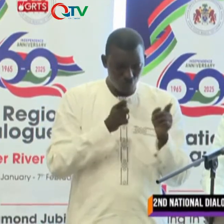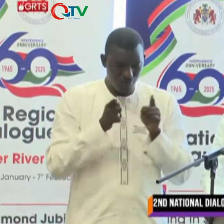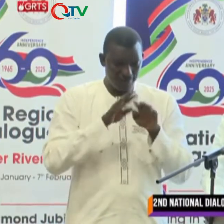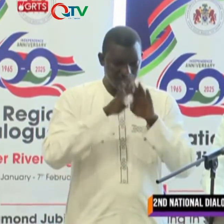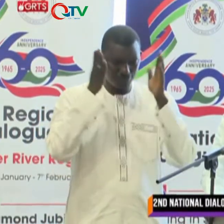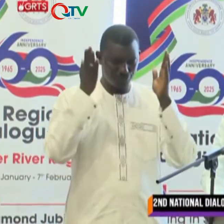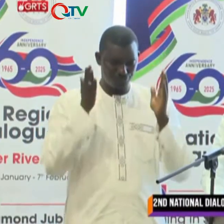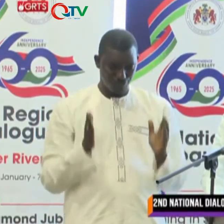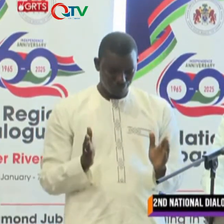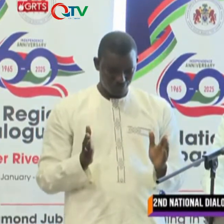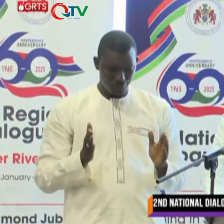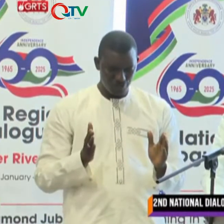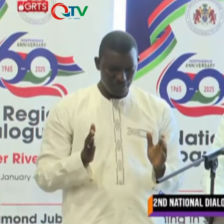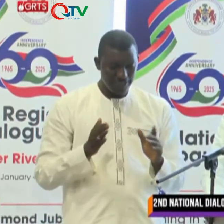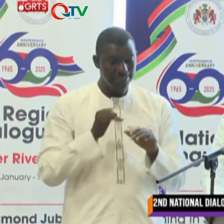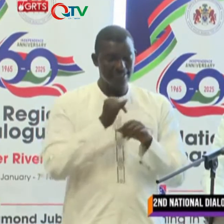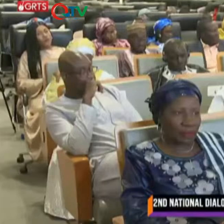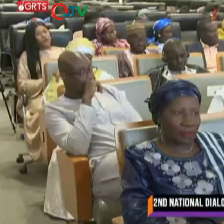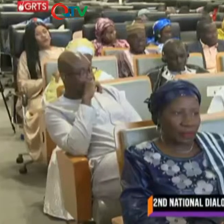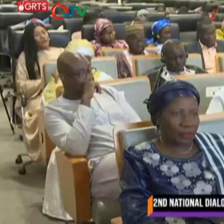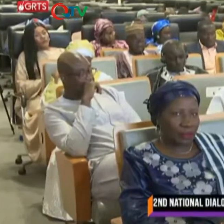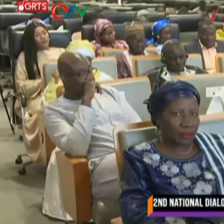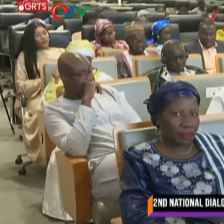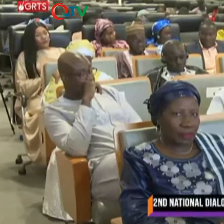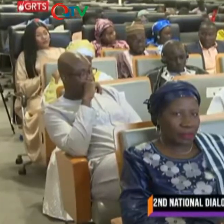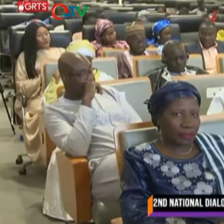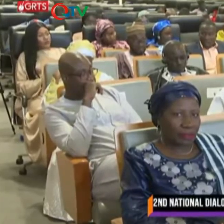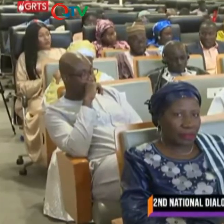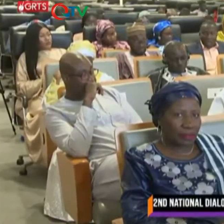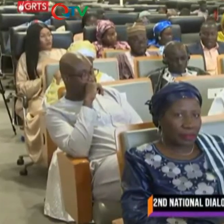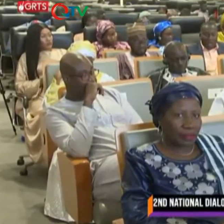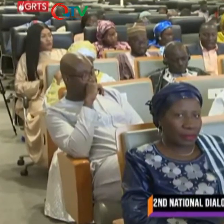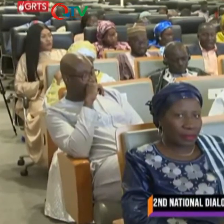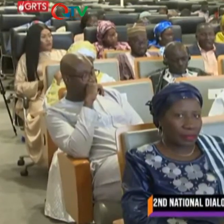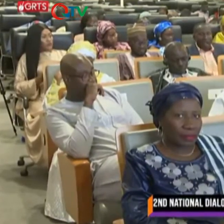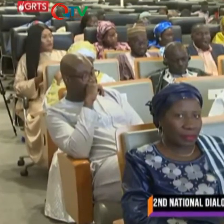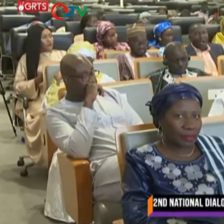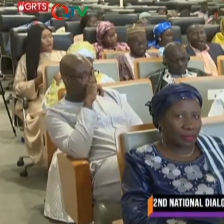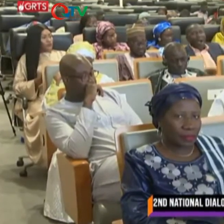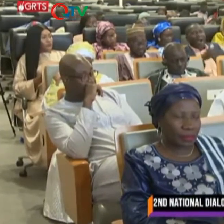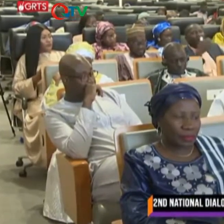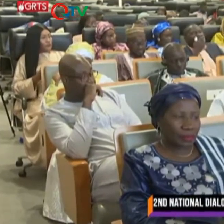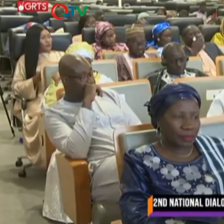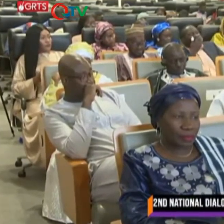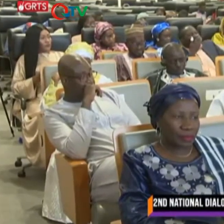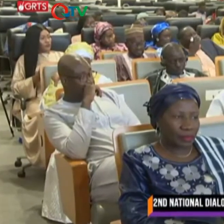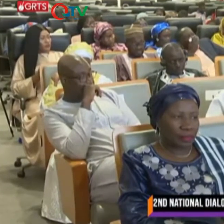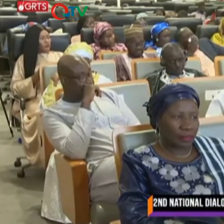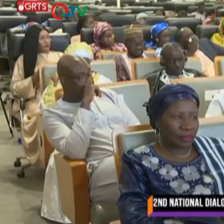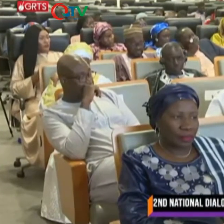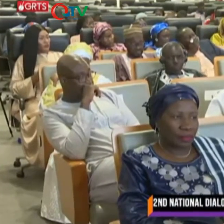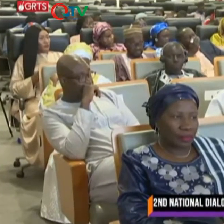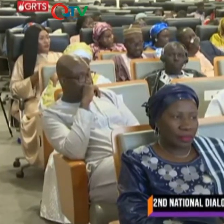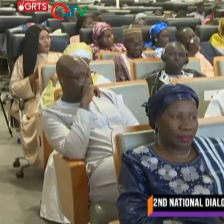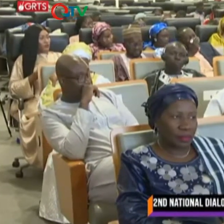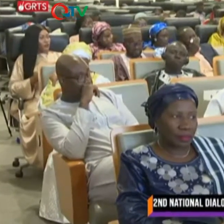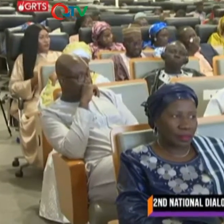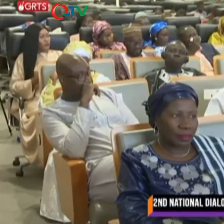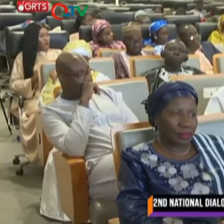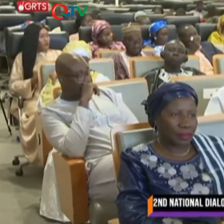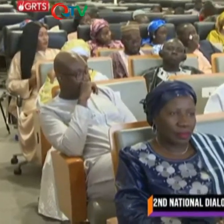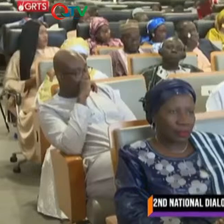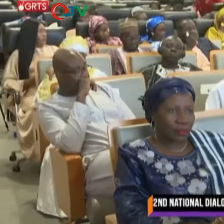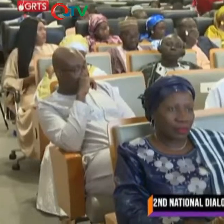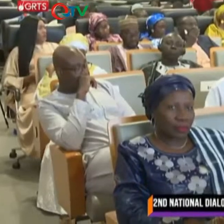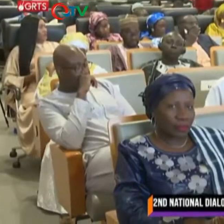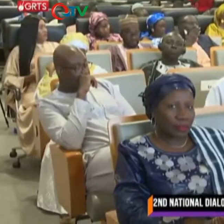structures, institutions, communities, families, social groupings, and through